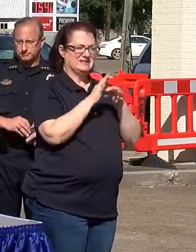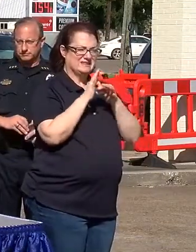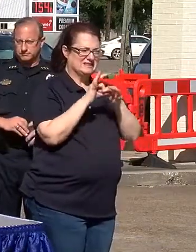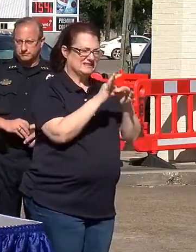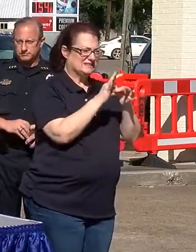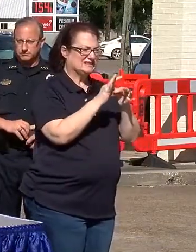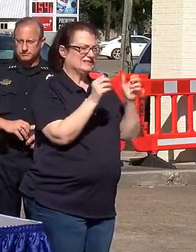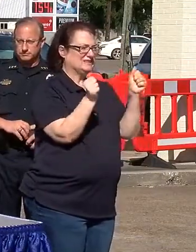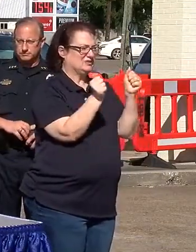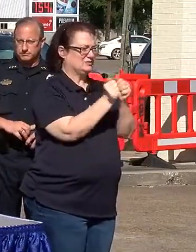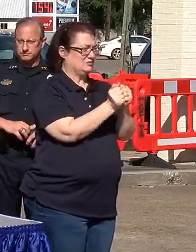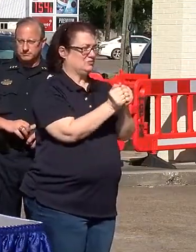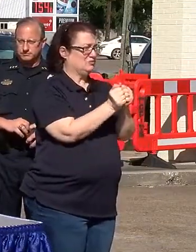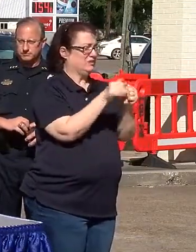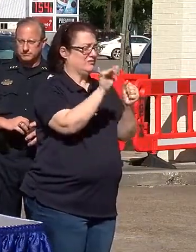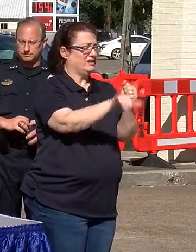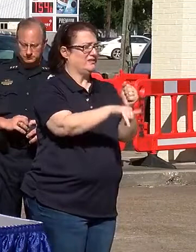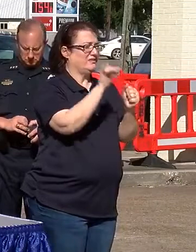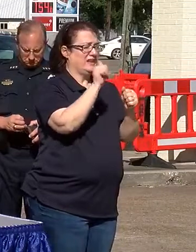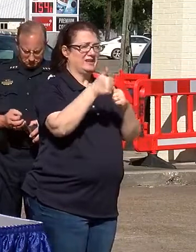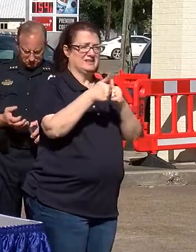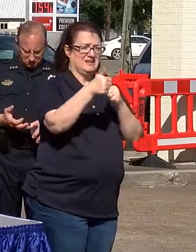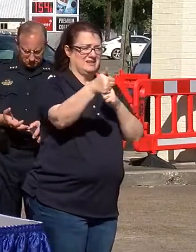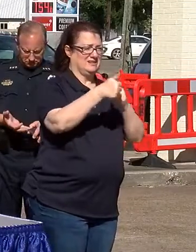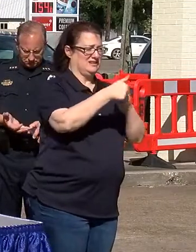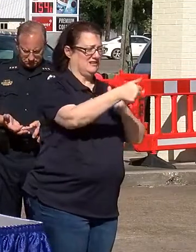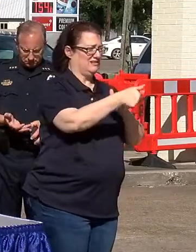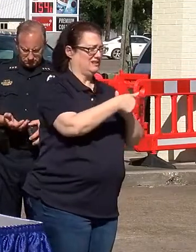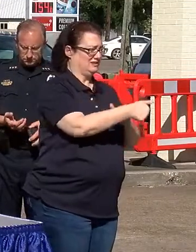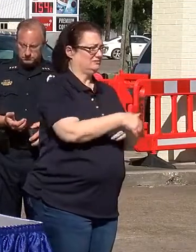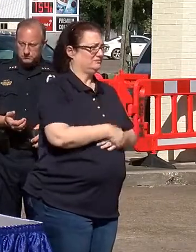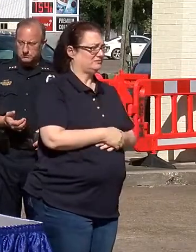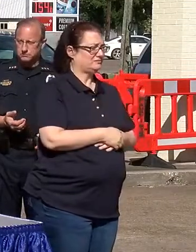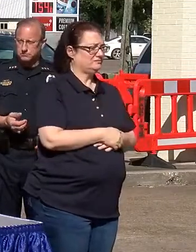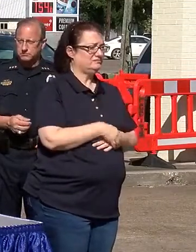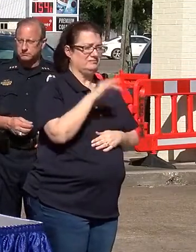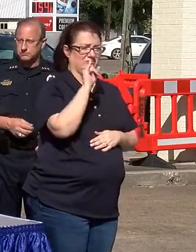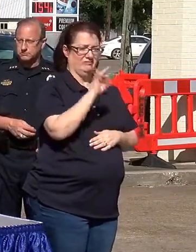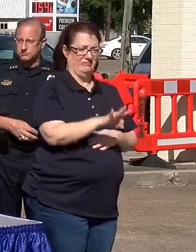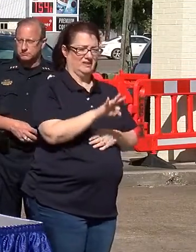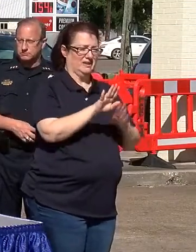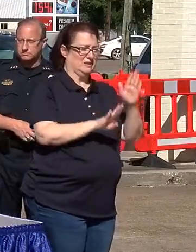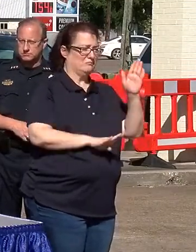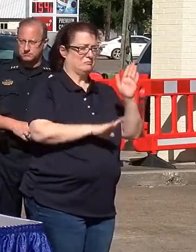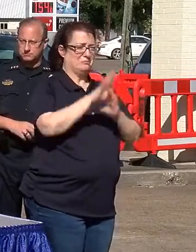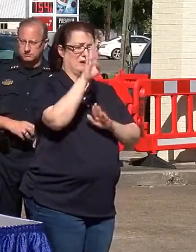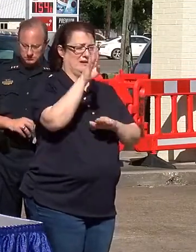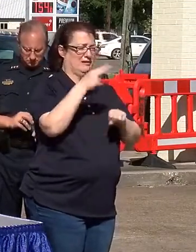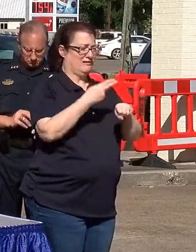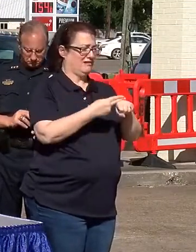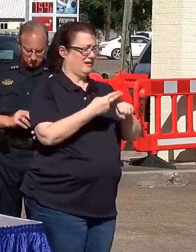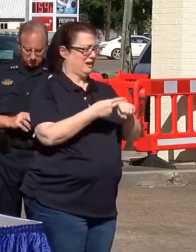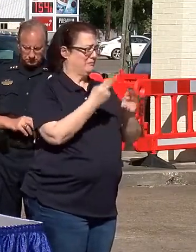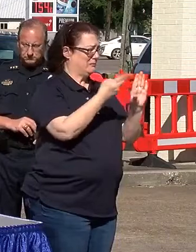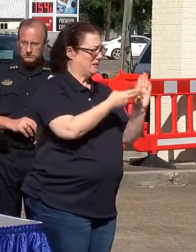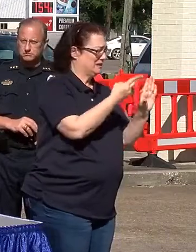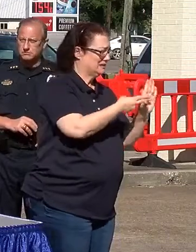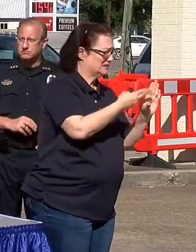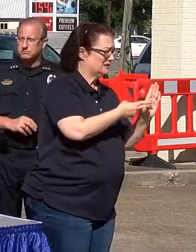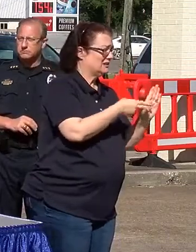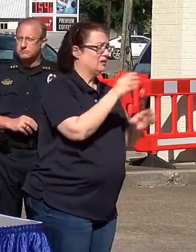distancing guidelines. This guidance may be withdrawn if there is a spike in either hospital admissions or